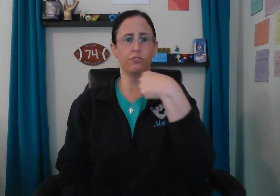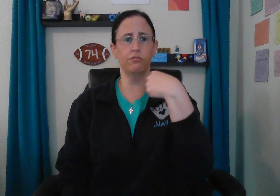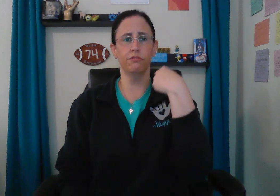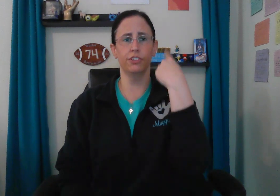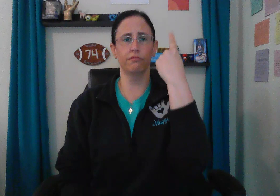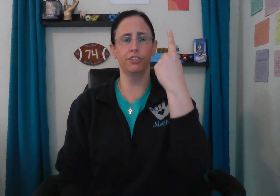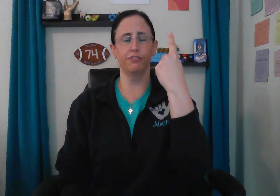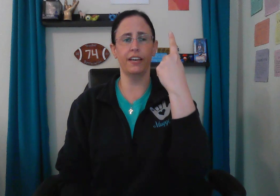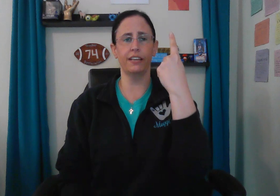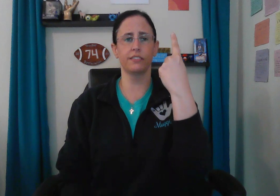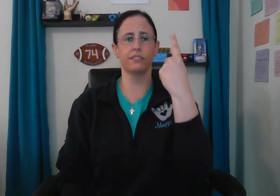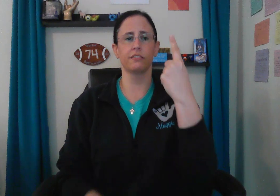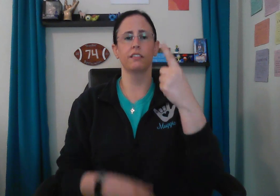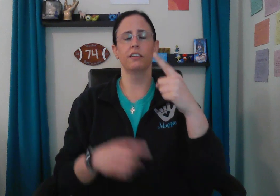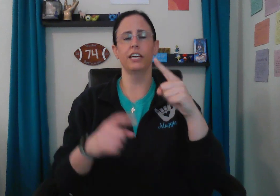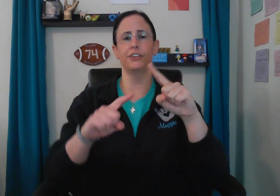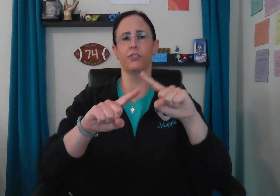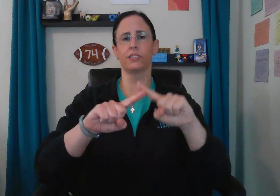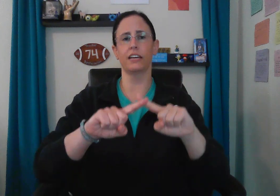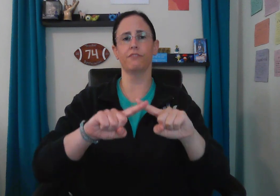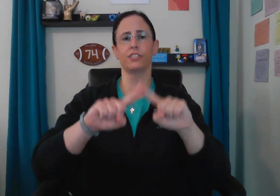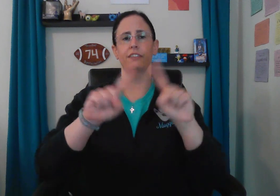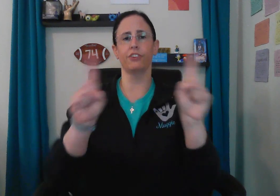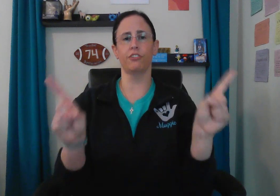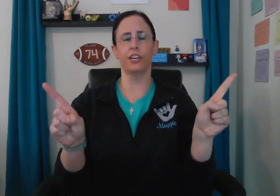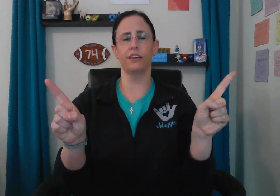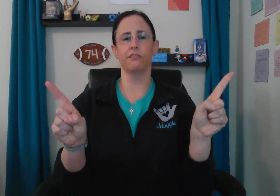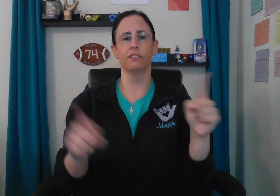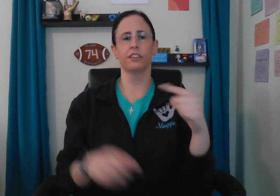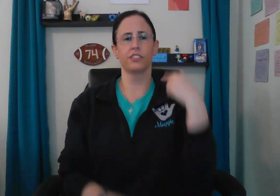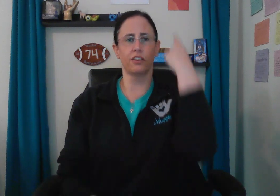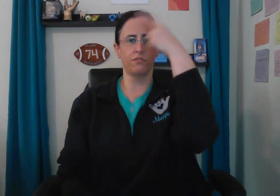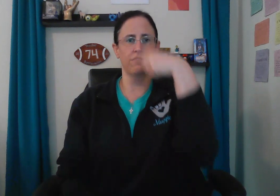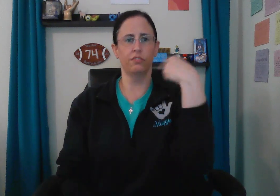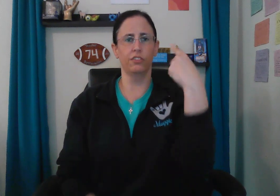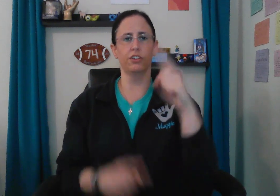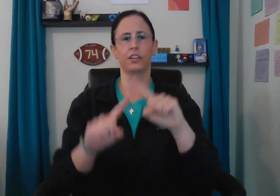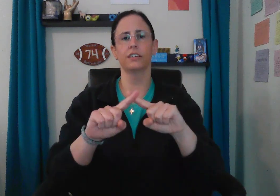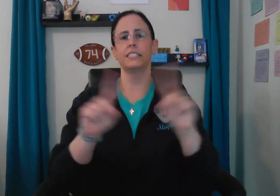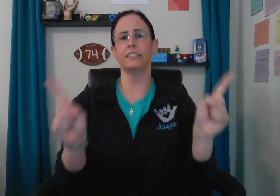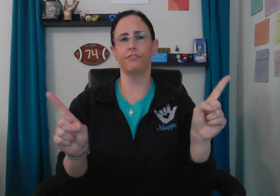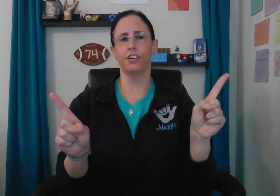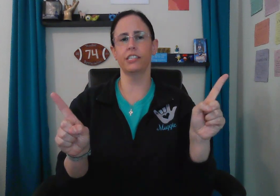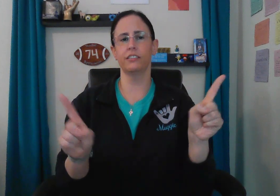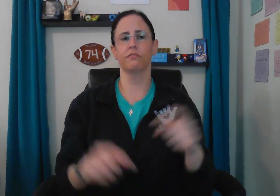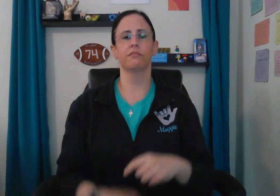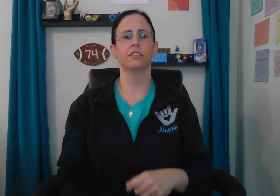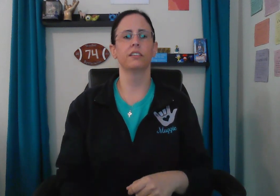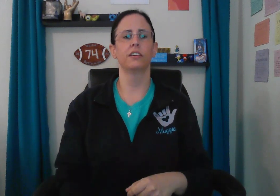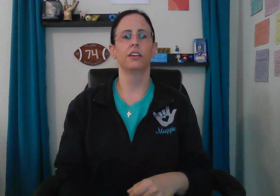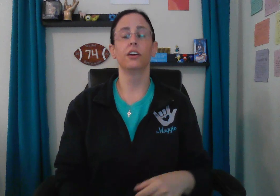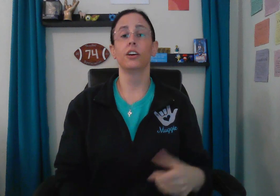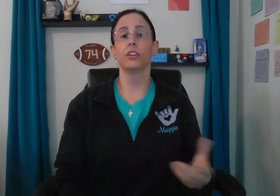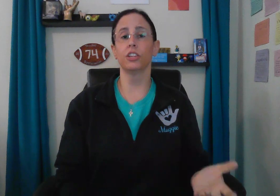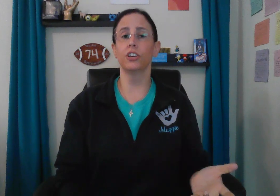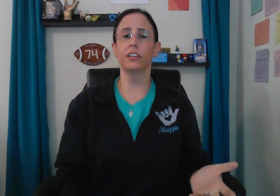circle your face, and you know the sign for different already. So look different. Look